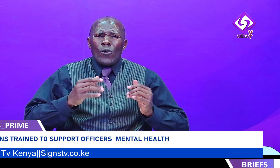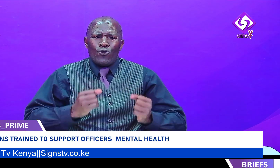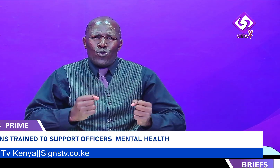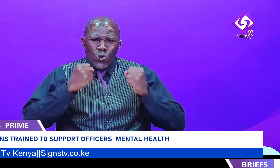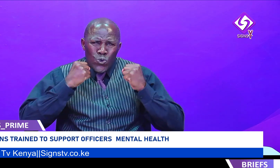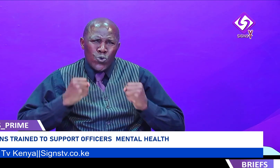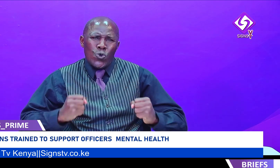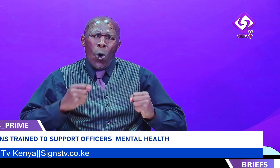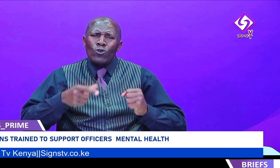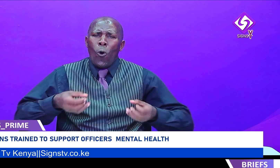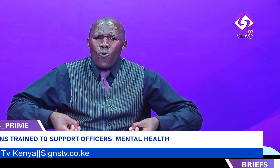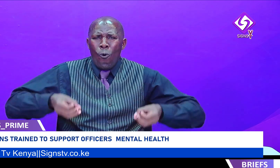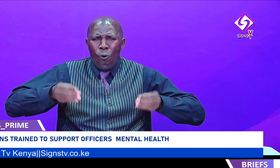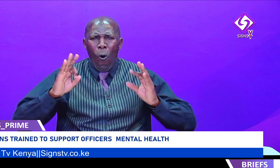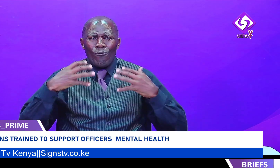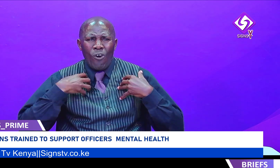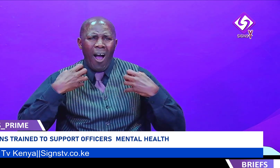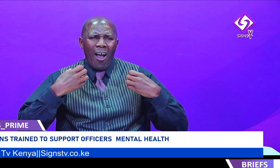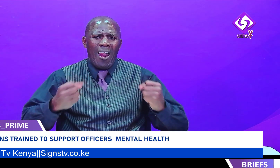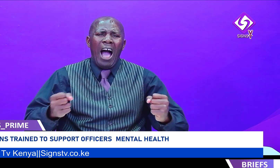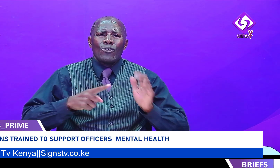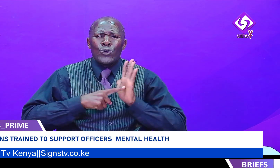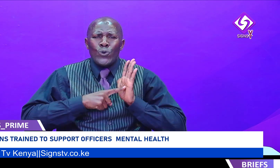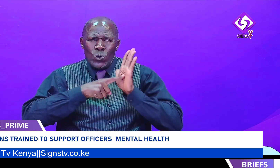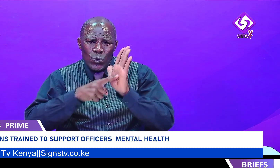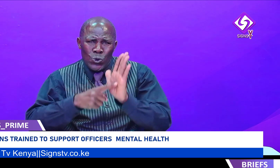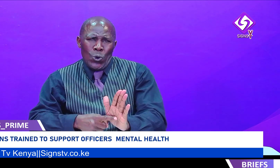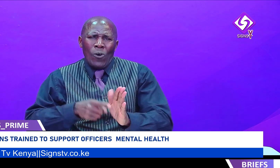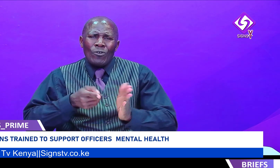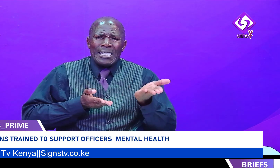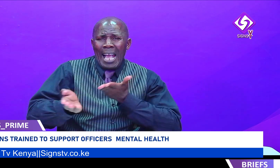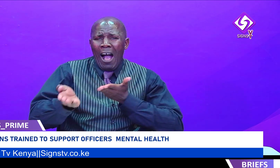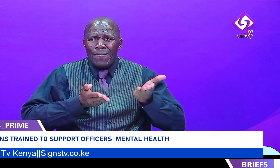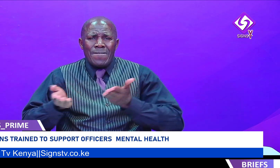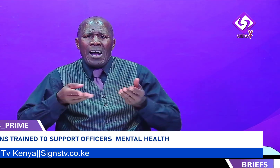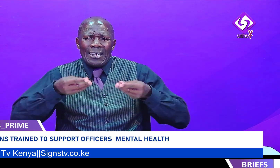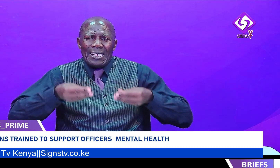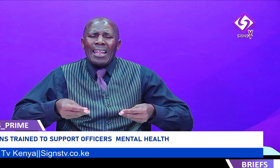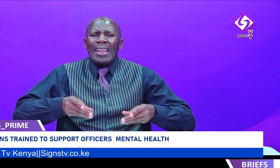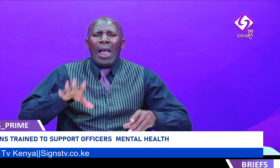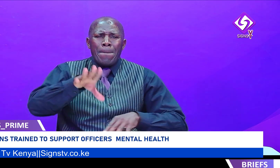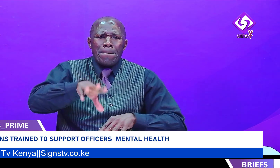strengthen officer well-being, performance, and service delivery.